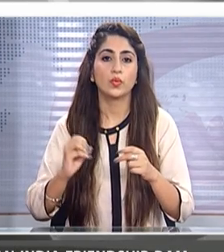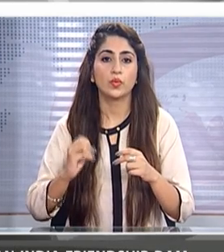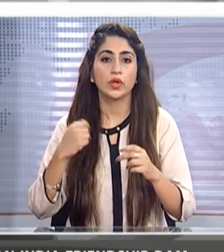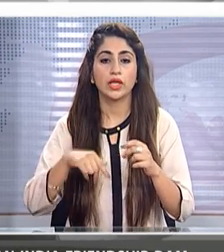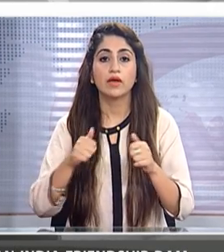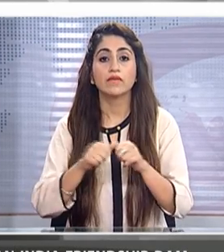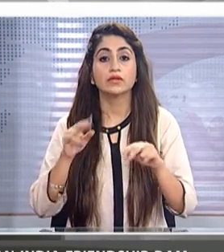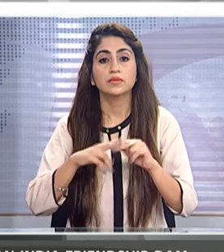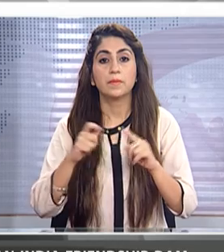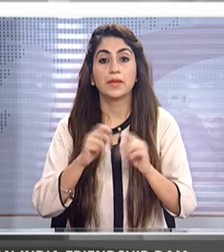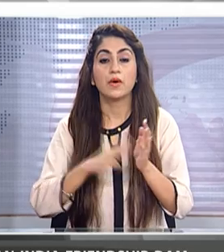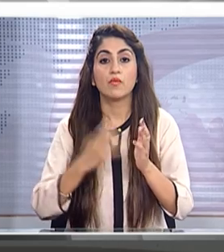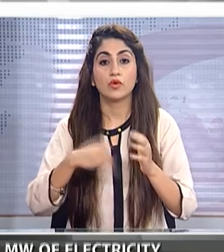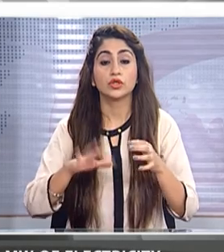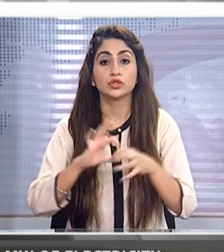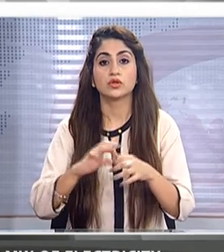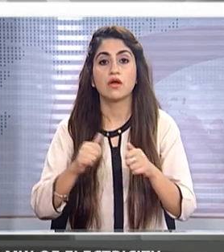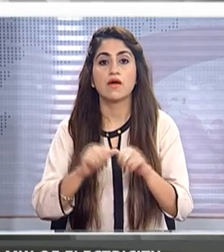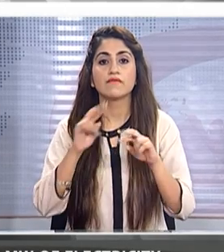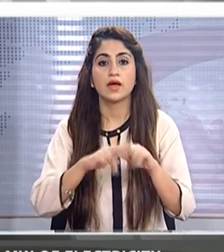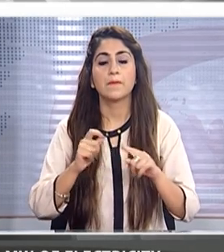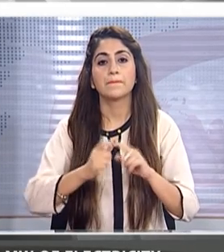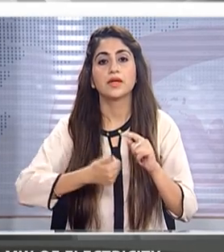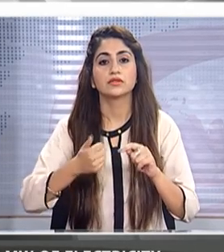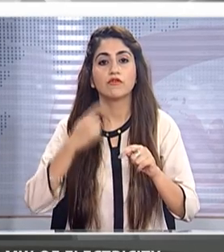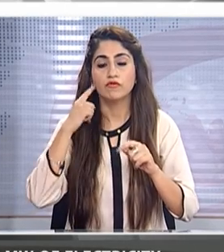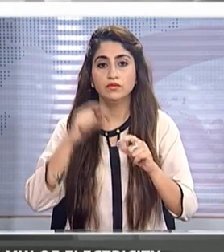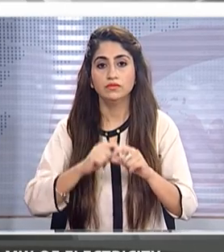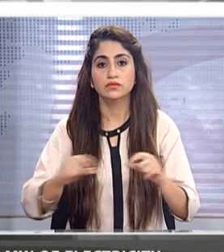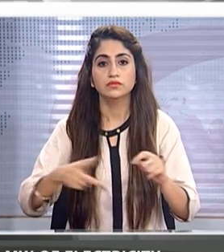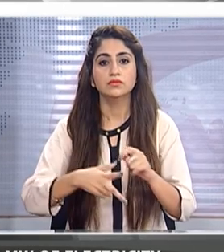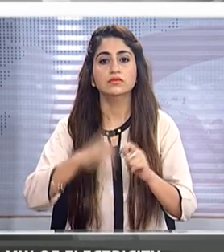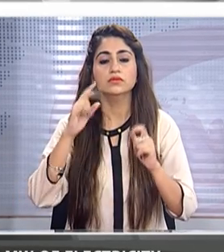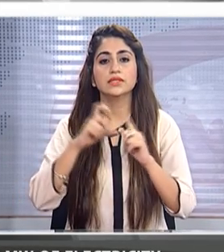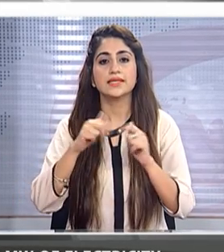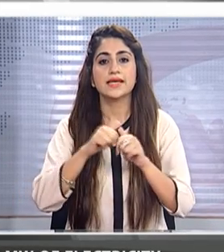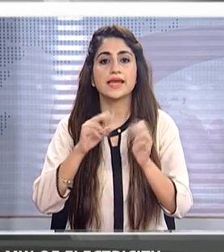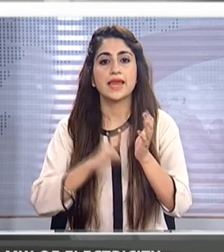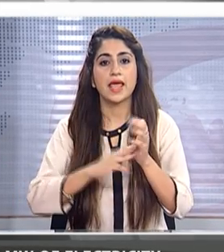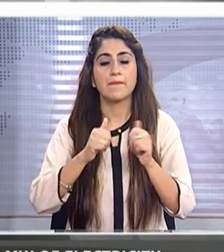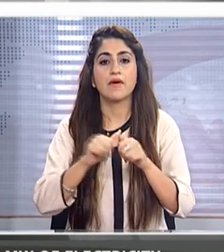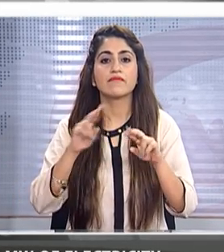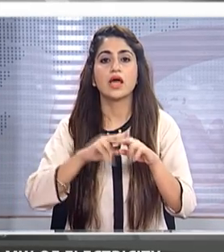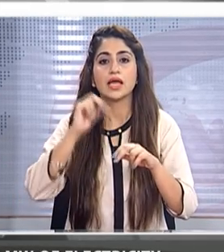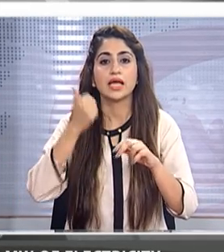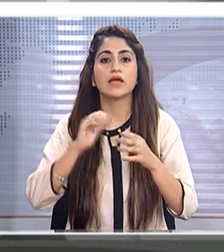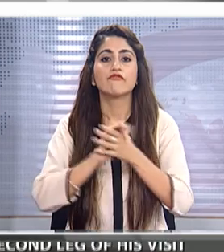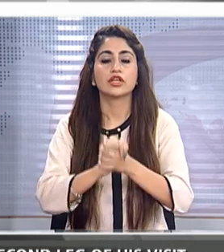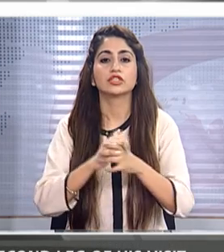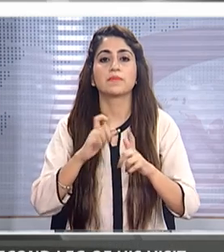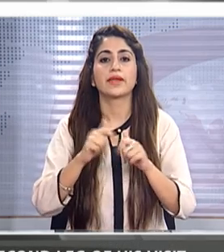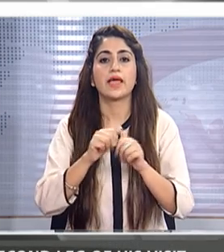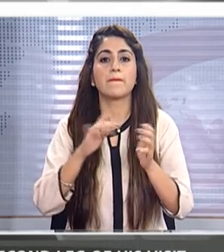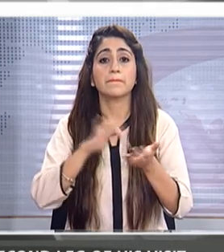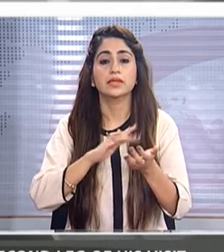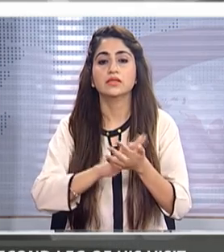In Afghanistan, PM Modi will join Afghan President Ashraf Ghani to inaugurate the Afghanistan-India Friendship Dam at